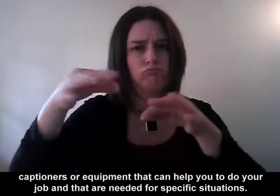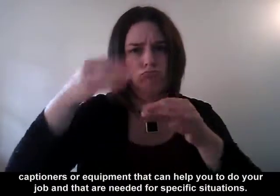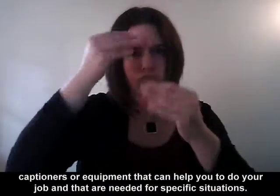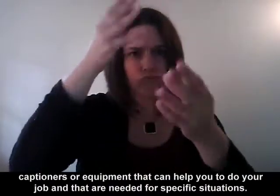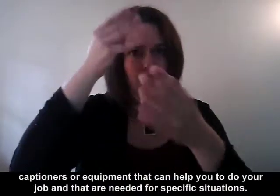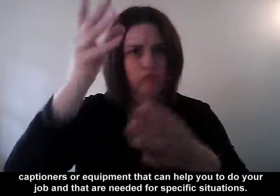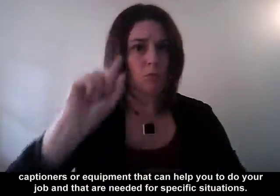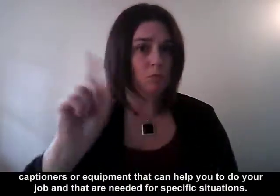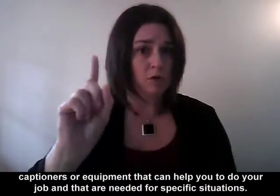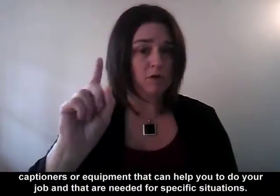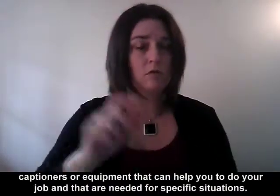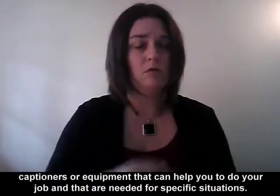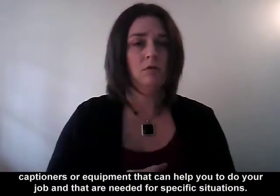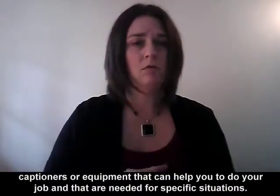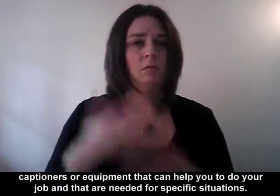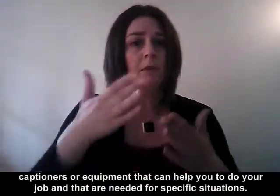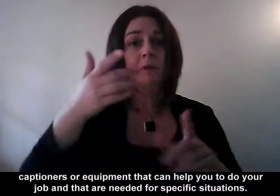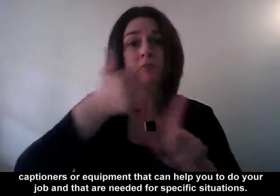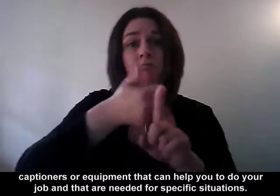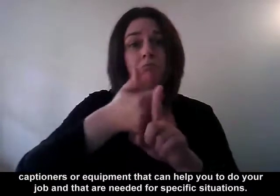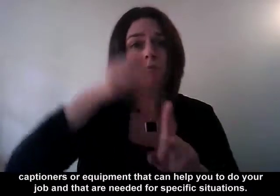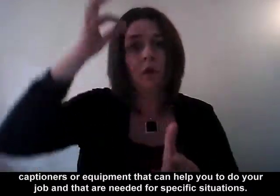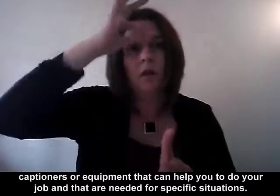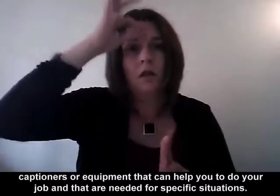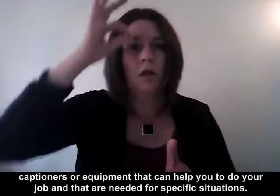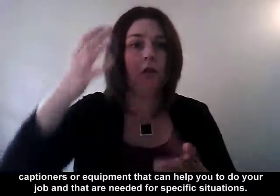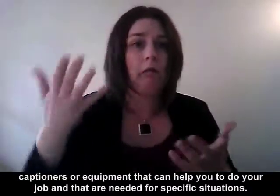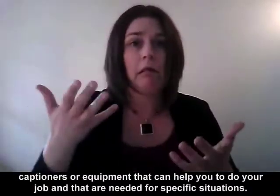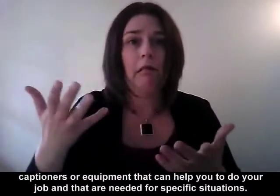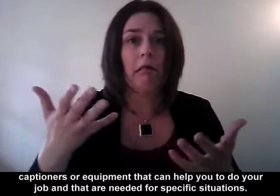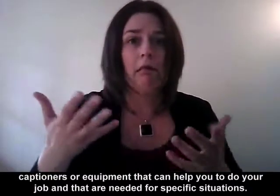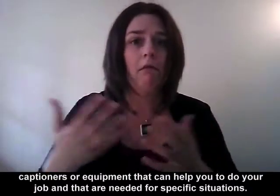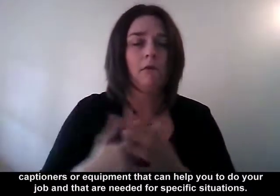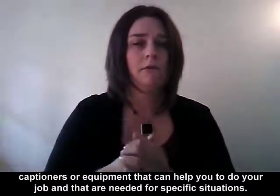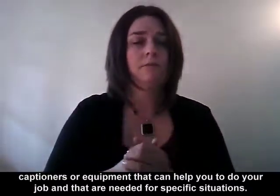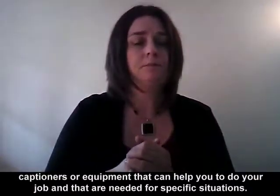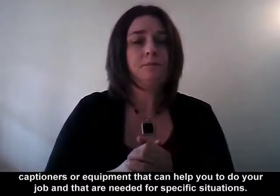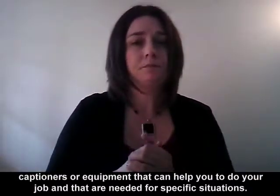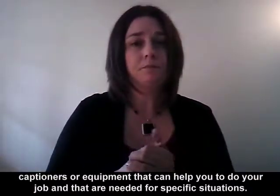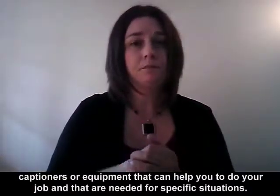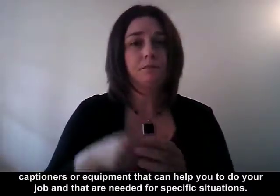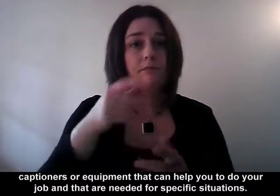or equipment that can help you to do your job and that are needed for specific situations.